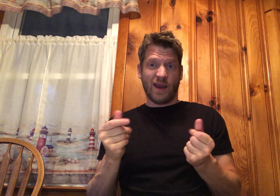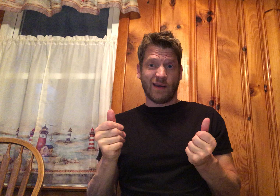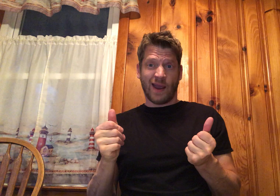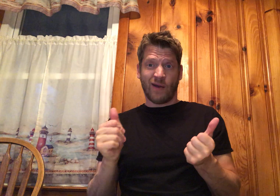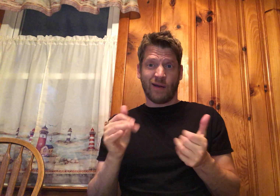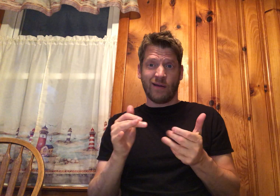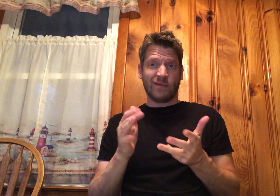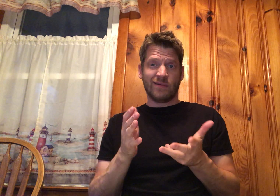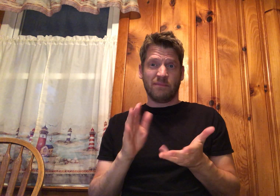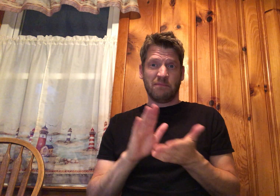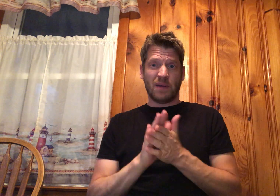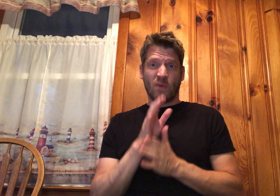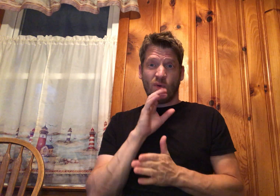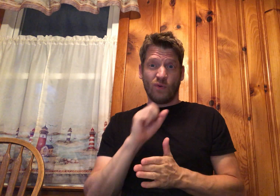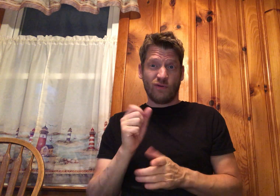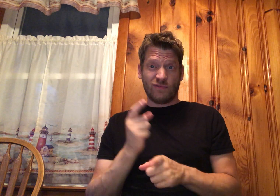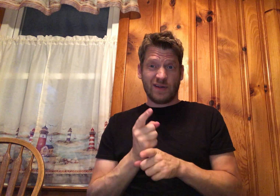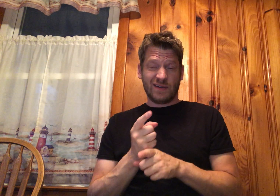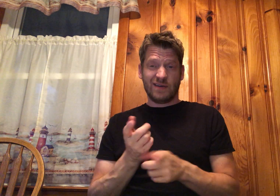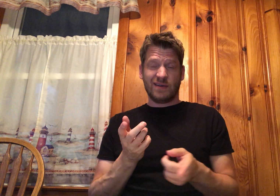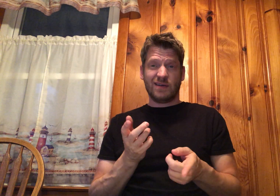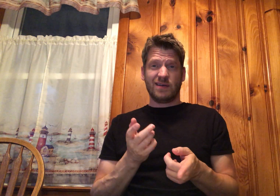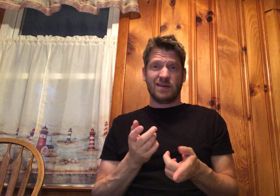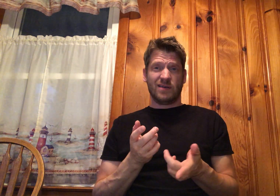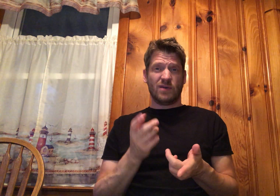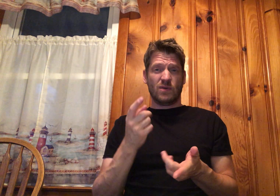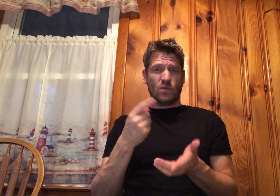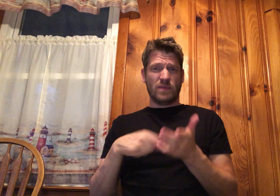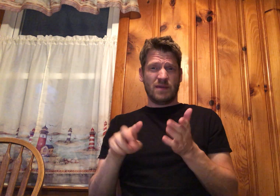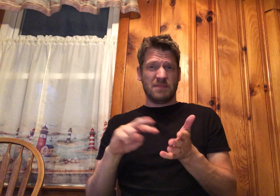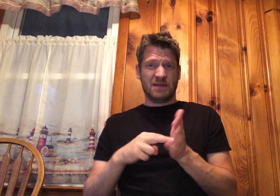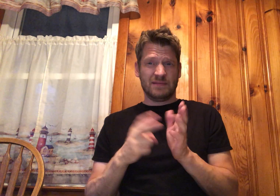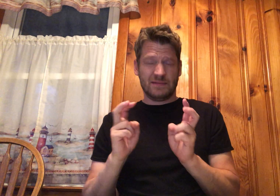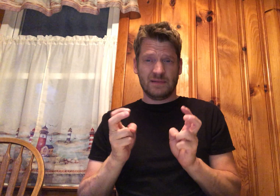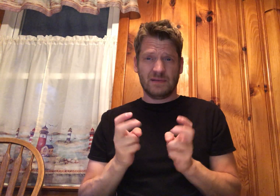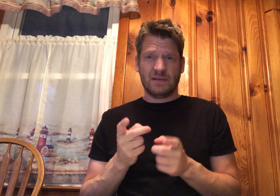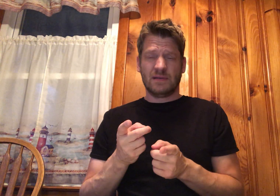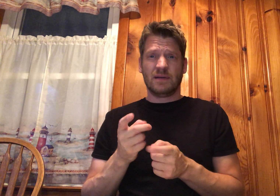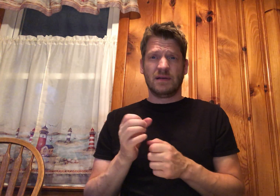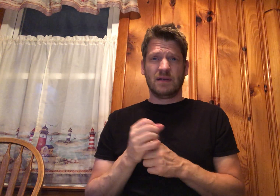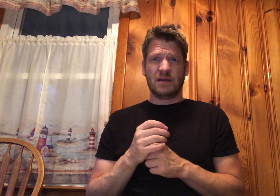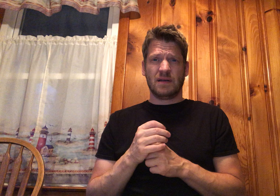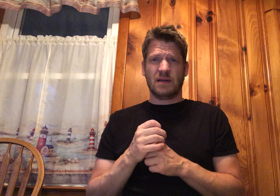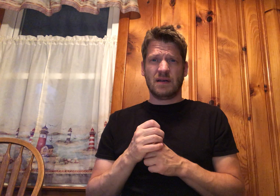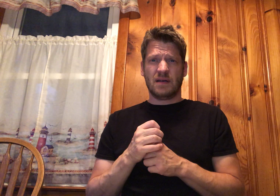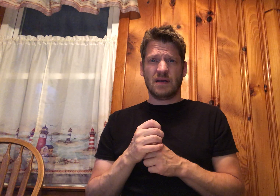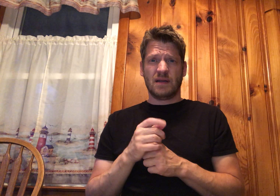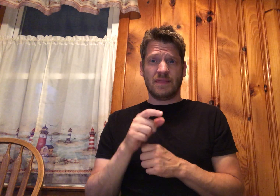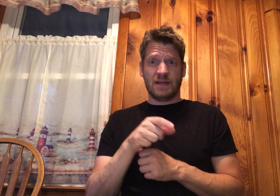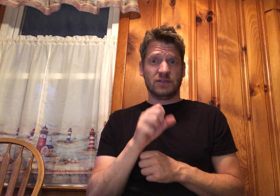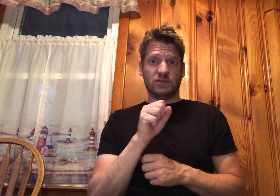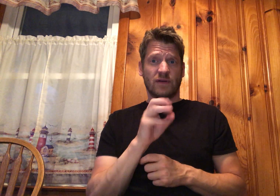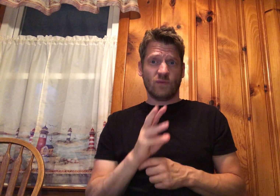it deteriorates, means in the words due to changes. So this software does not wear